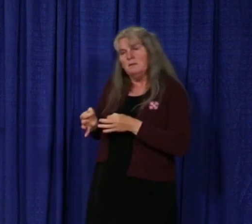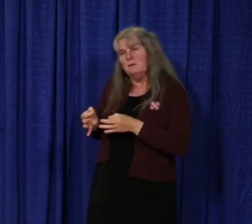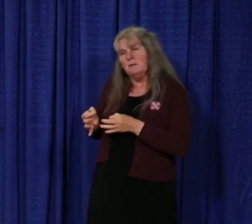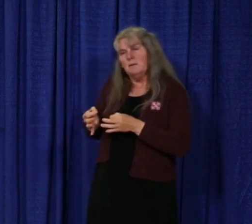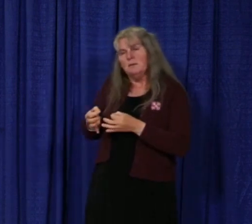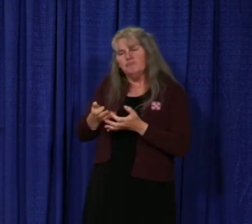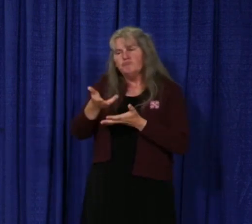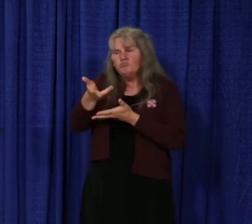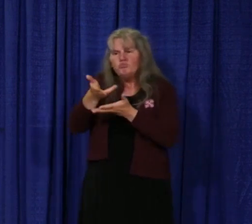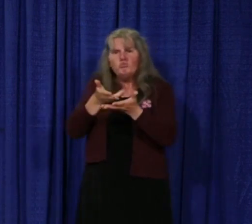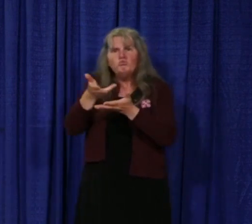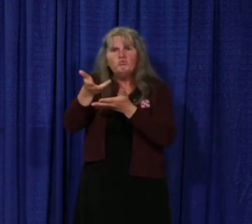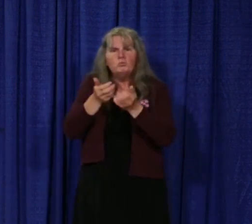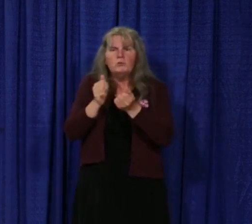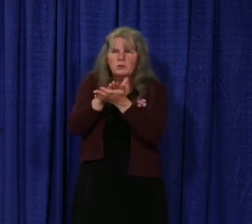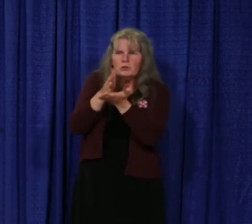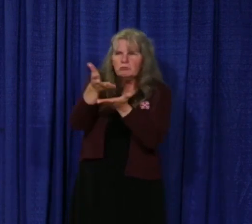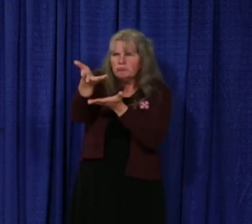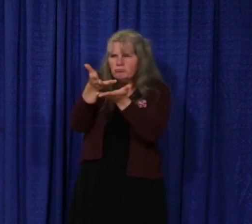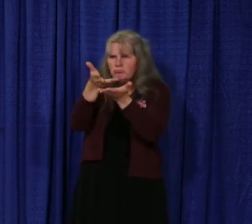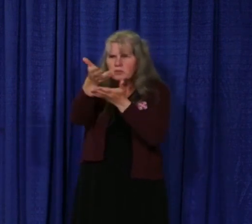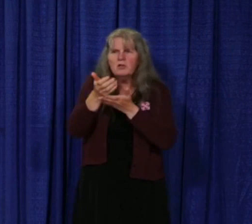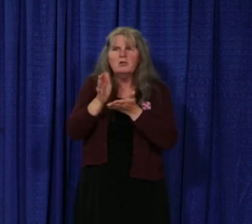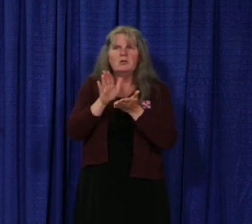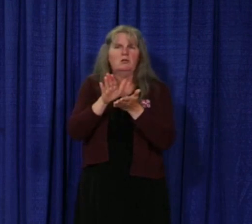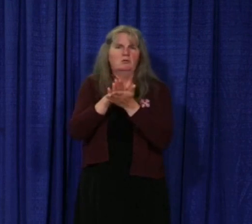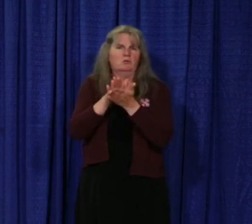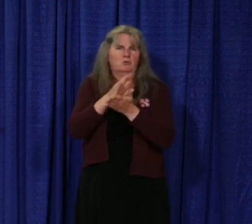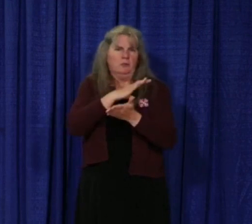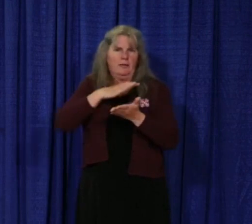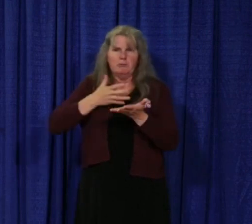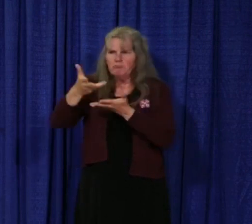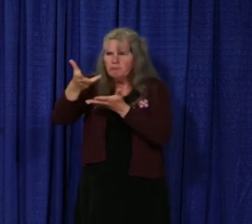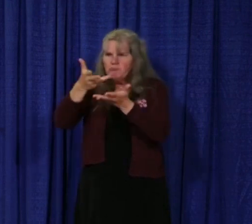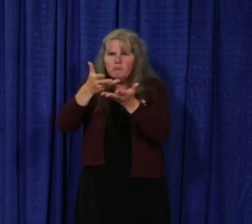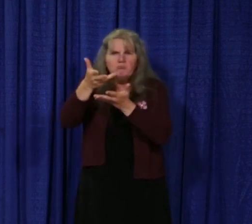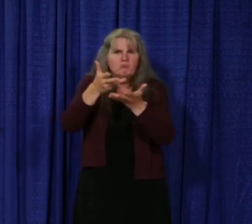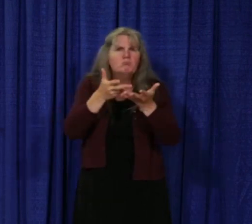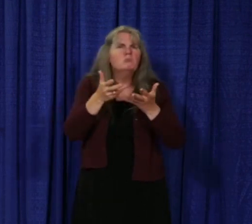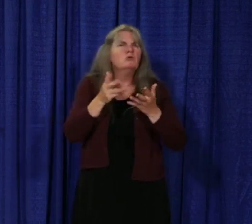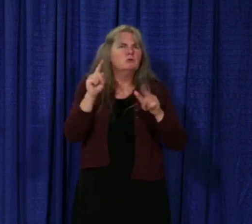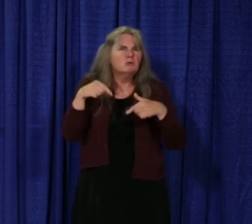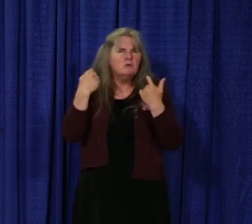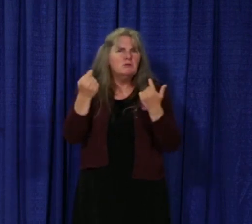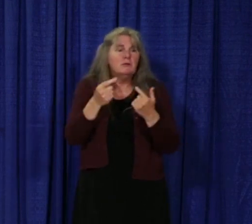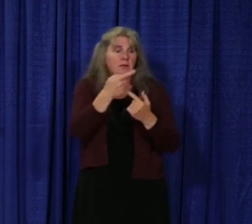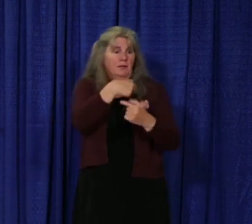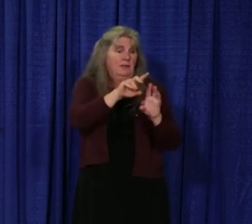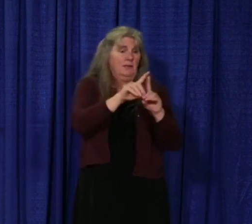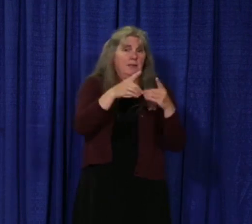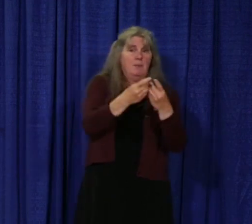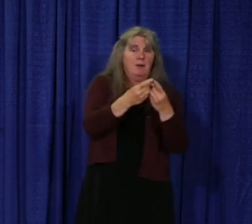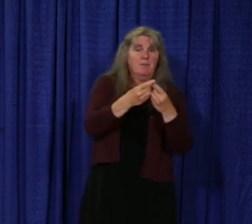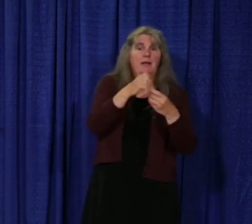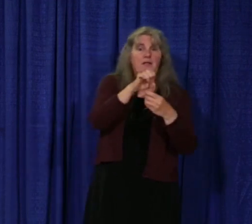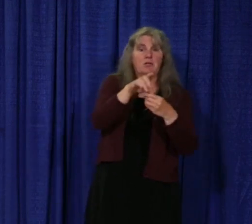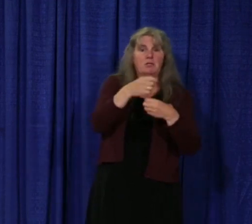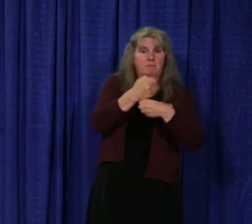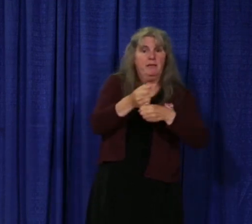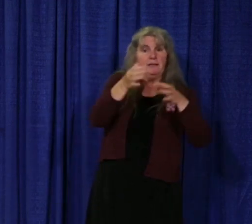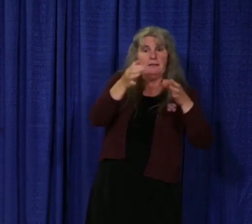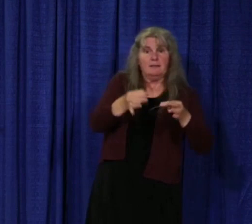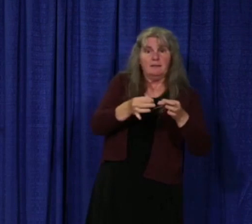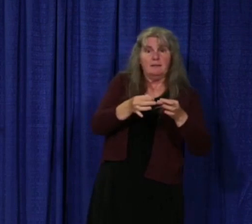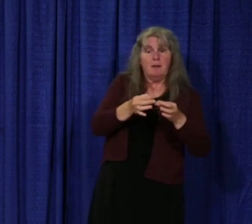consultation with the schools, with the school councils. The department makes these decisions with